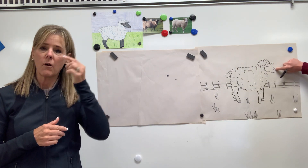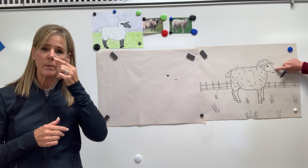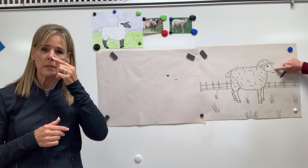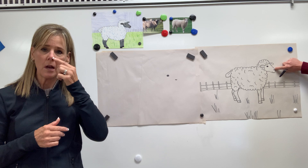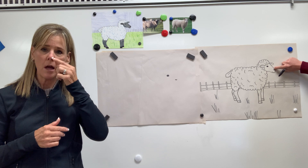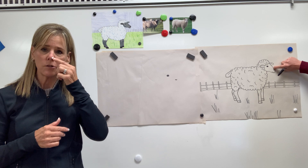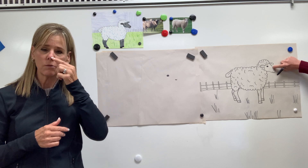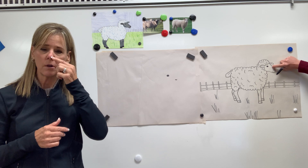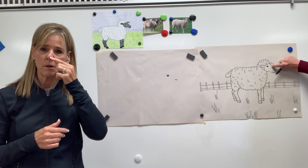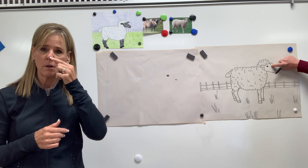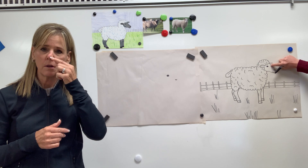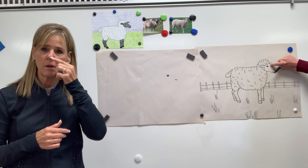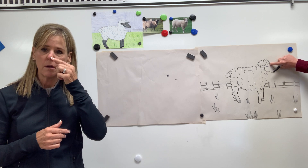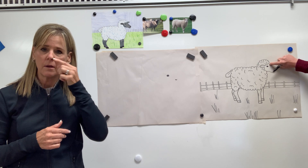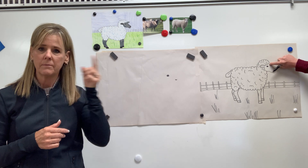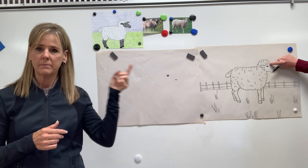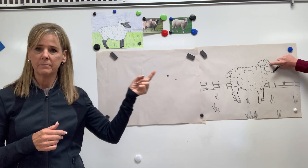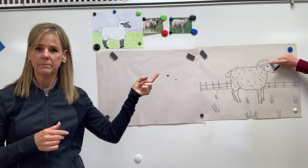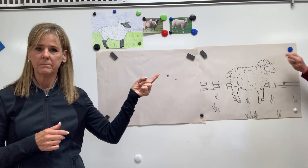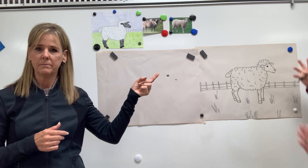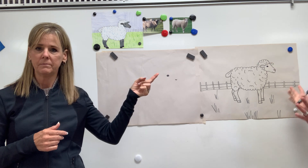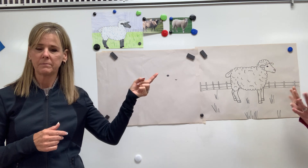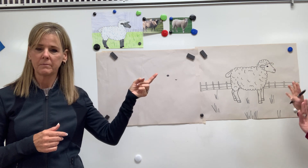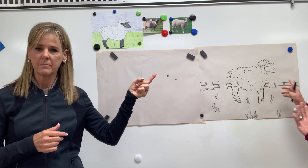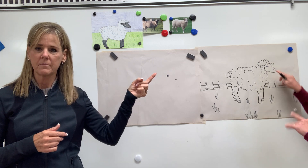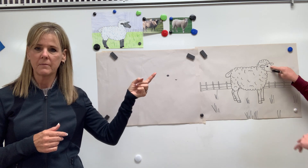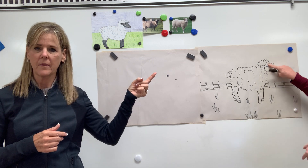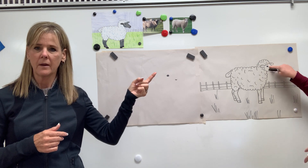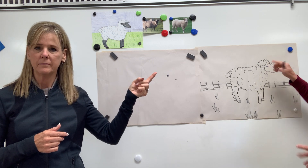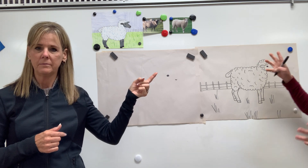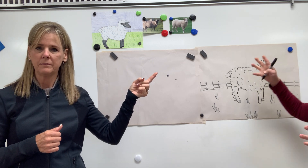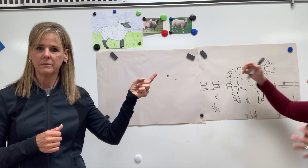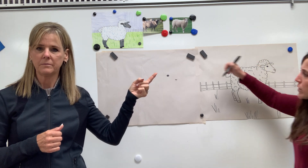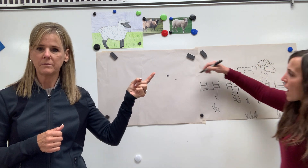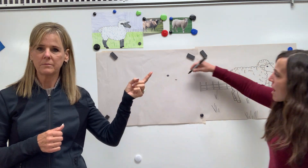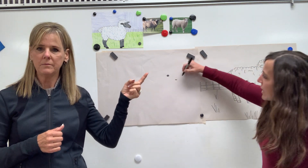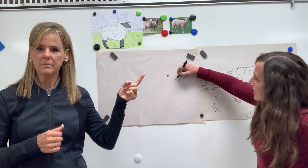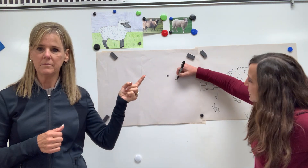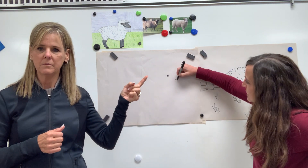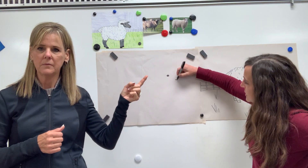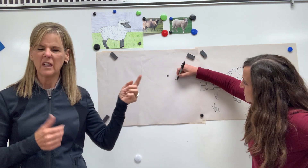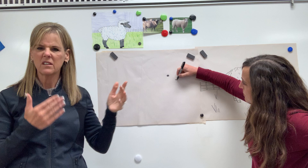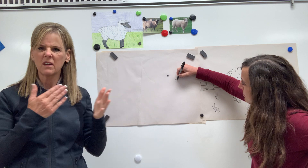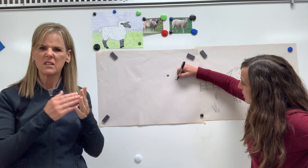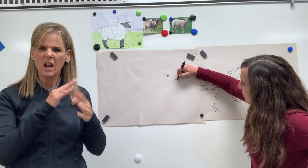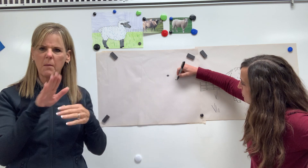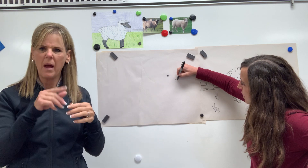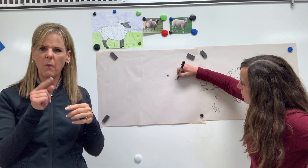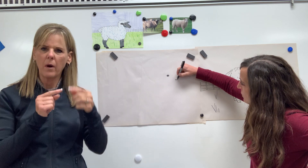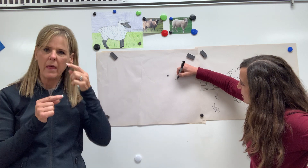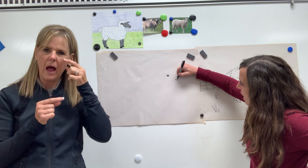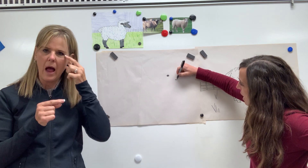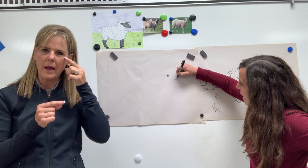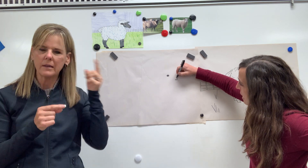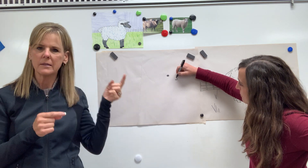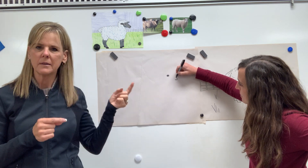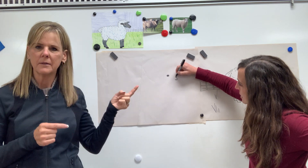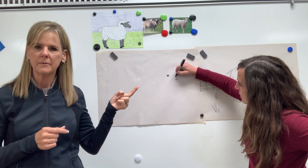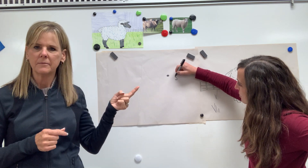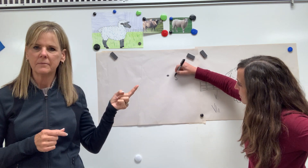I'm gonna make this slanted line, and it's gonna stop about where the eye is, maybe a little bit over the eye, maybe a little bit